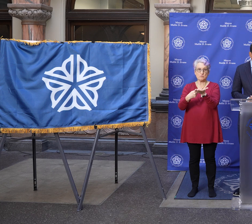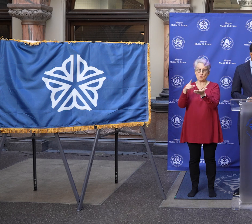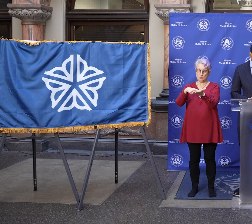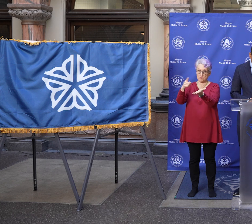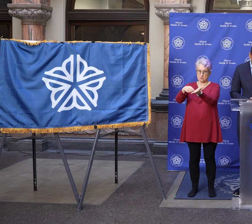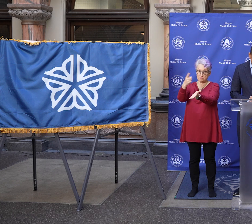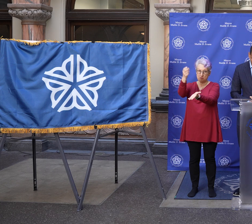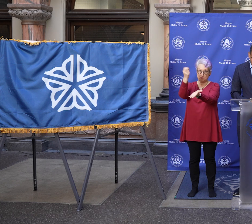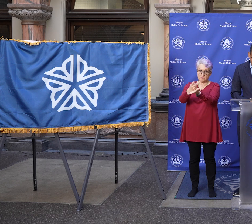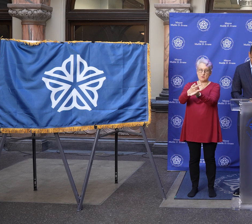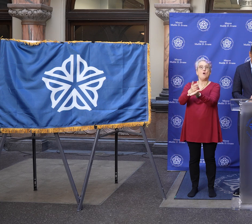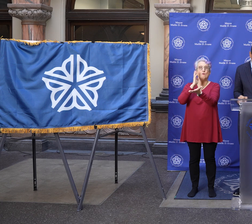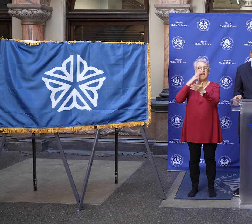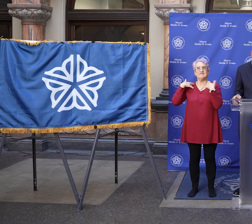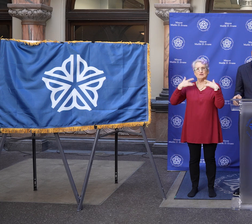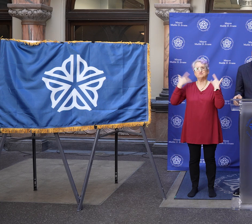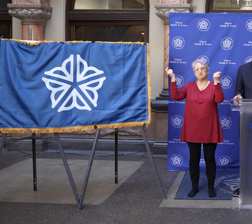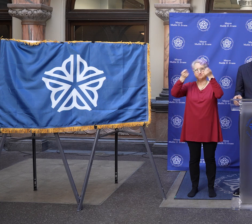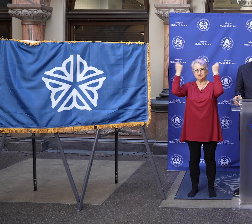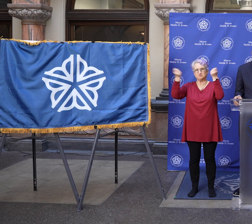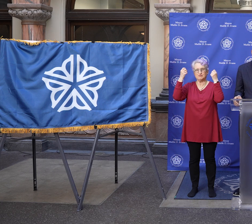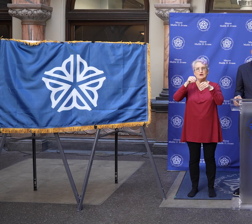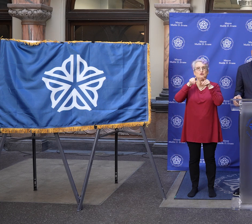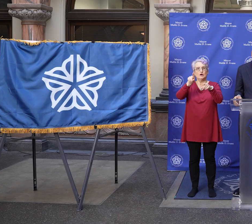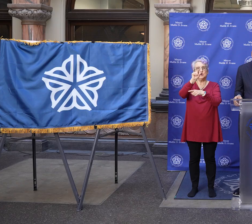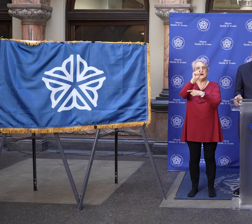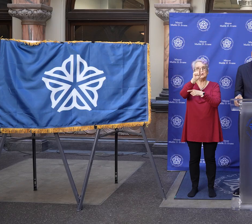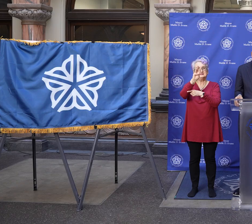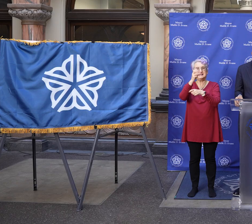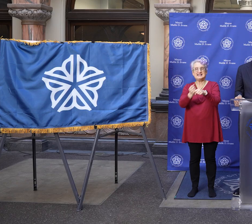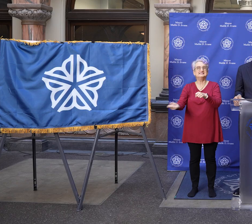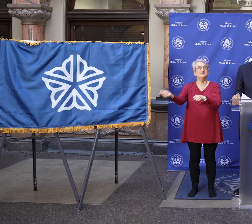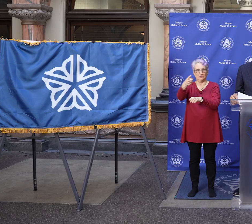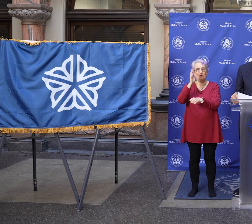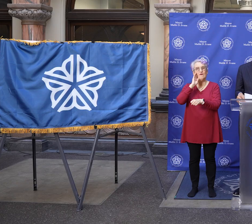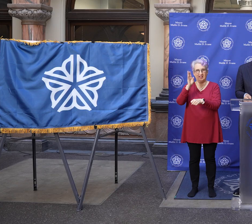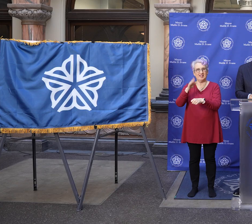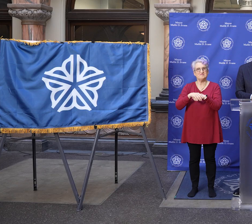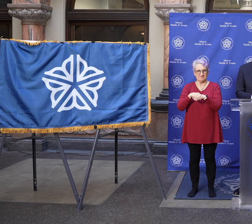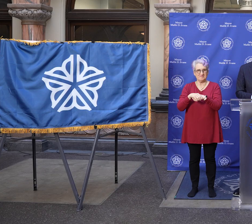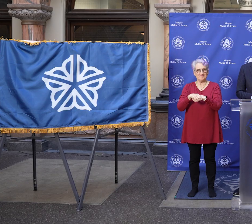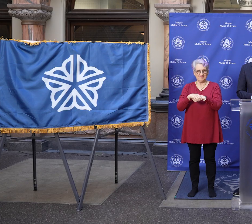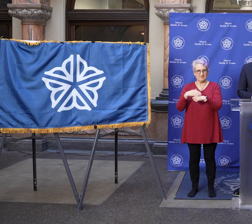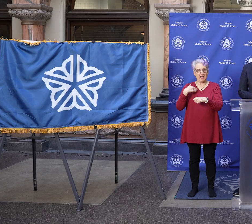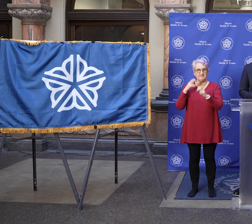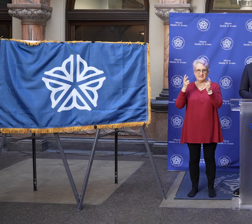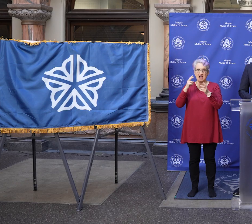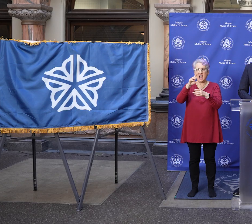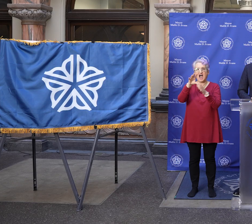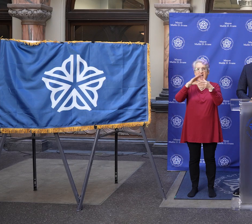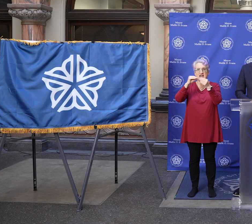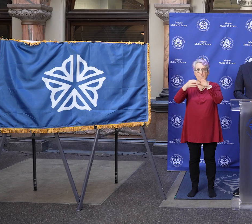In early spring, we will premiere a short documentary film chronicling the history and importance of the city mark. For